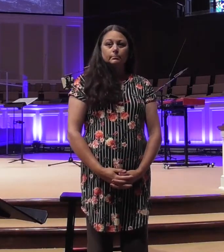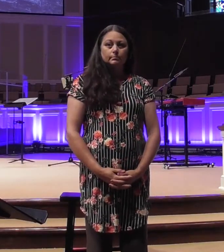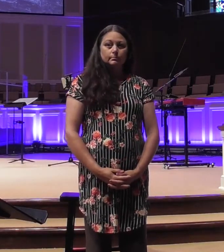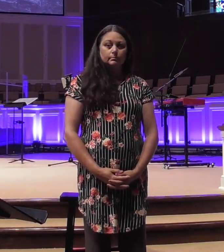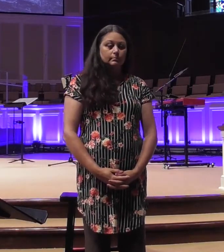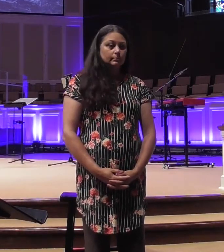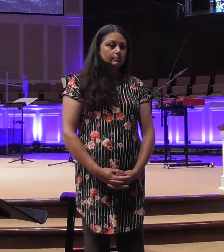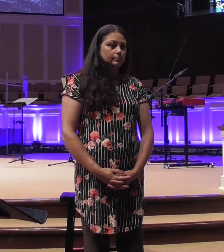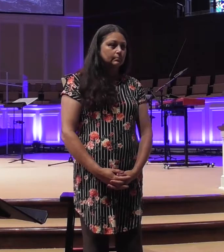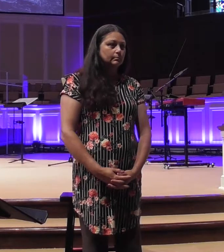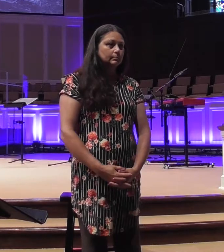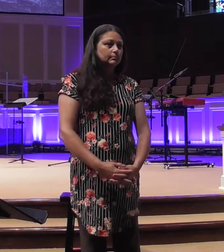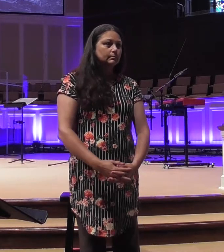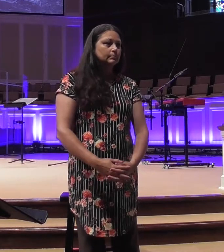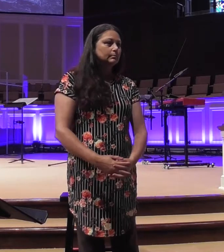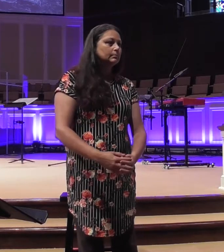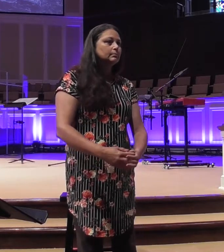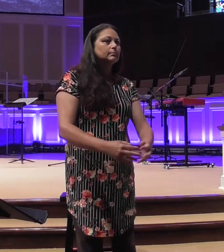In the book of 1 Corinthians,